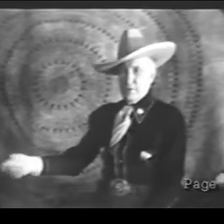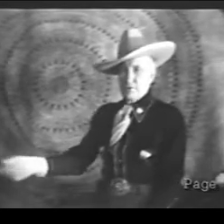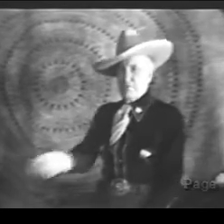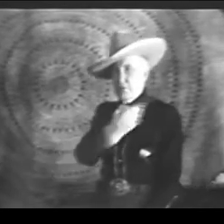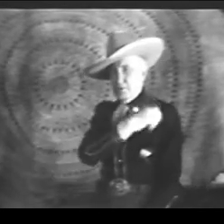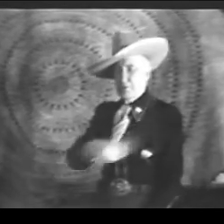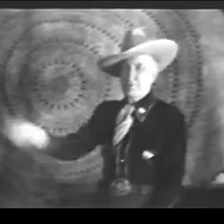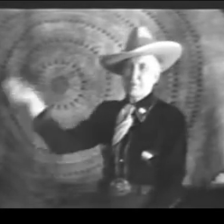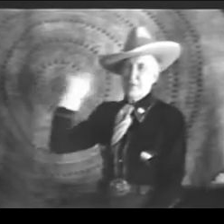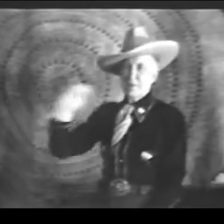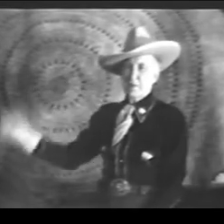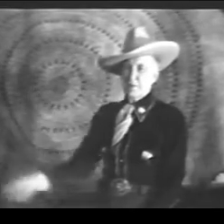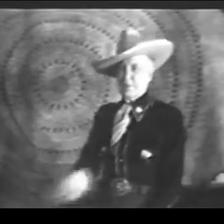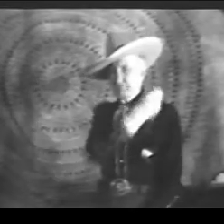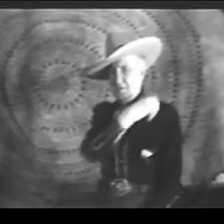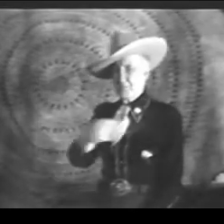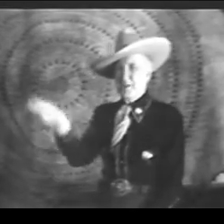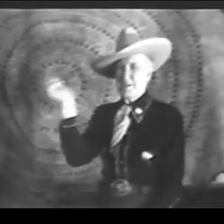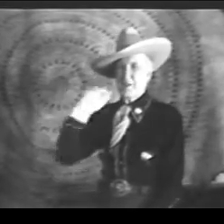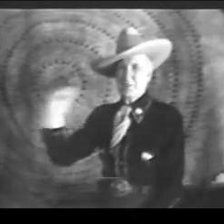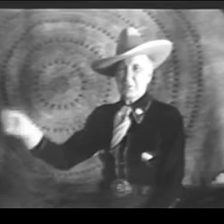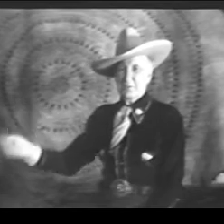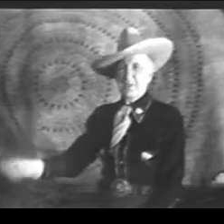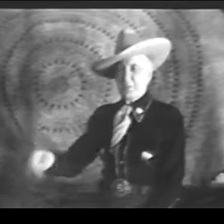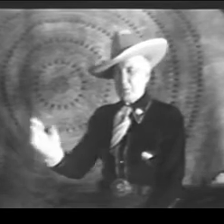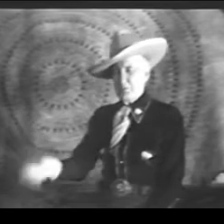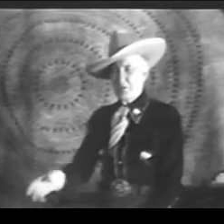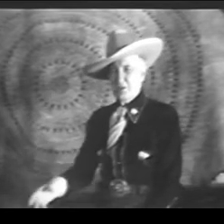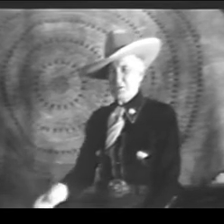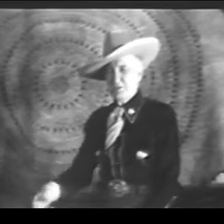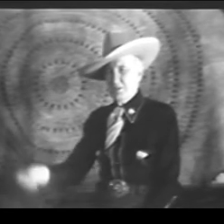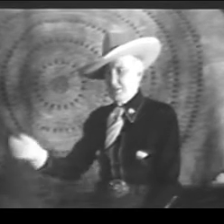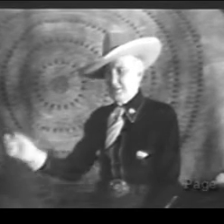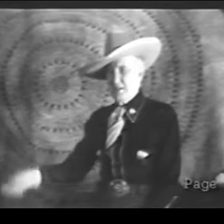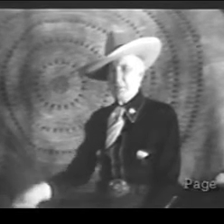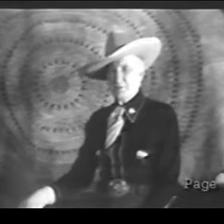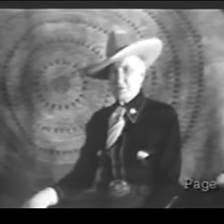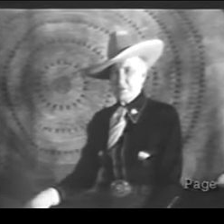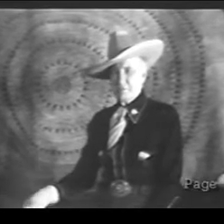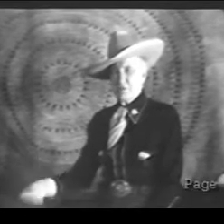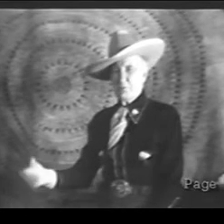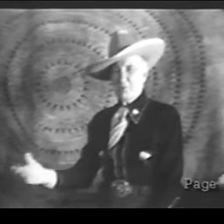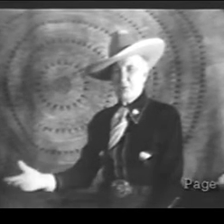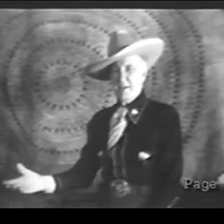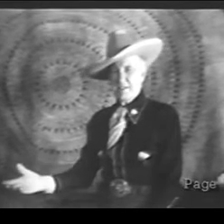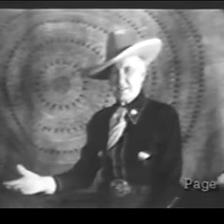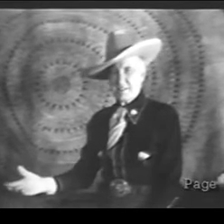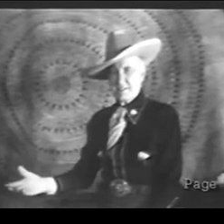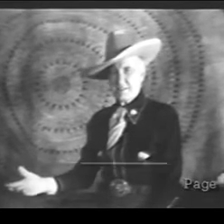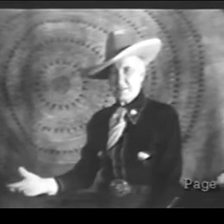use it for fly swatters, keep the flies off you. They would use it also in ceremonies, in your buffalo dances and things of that